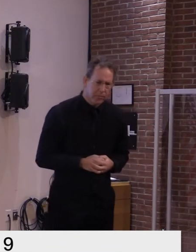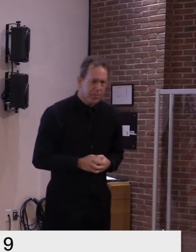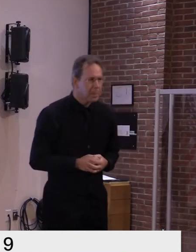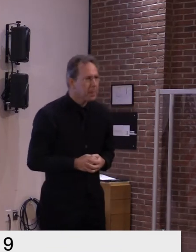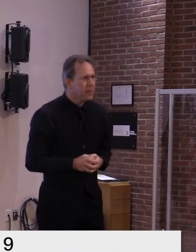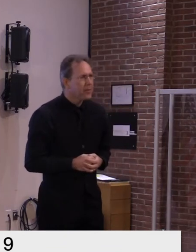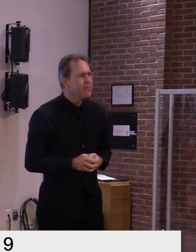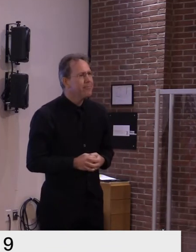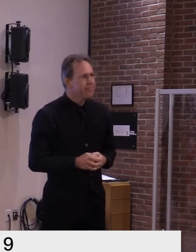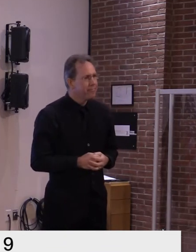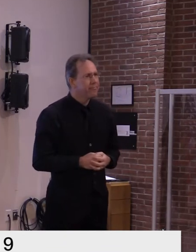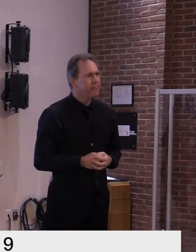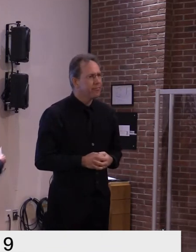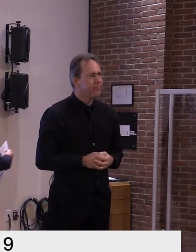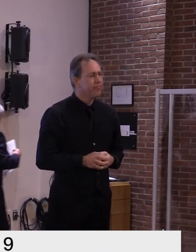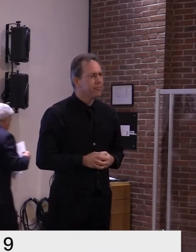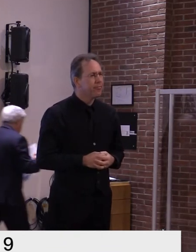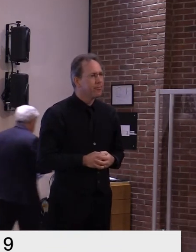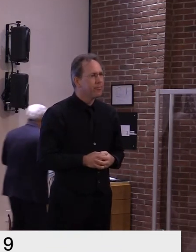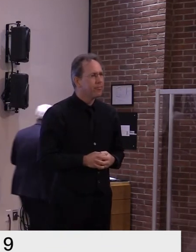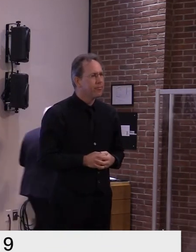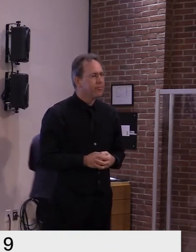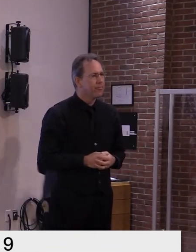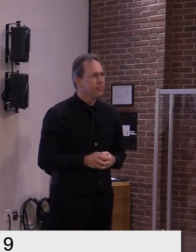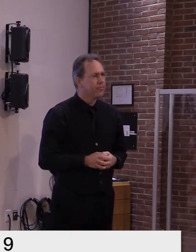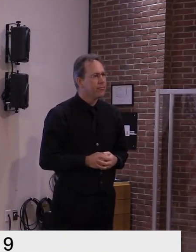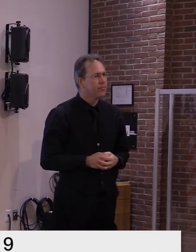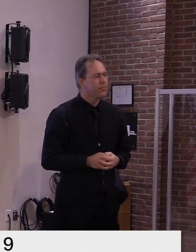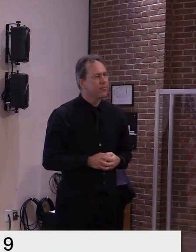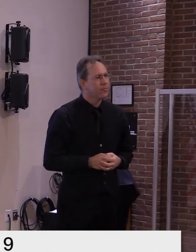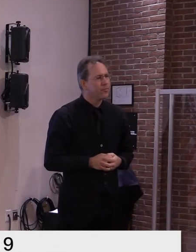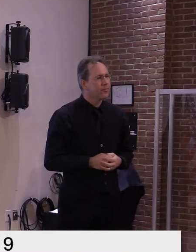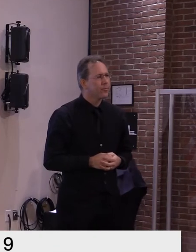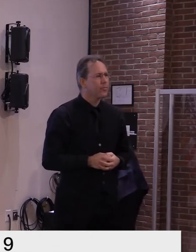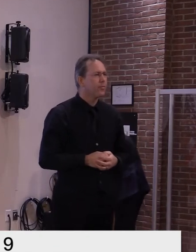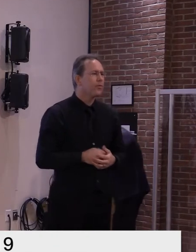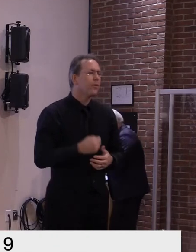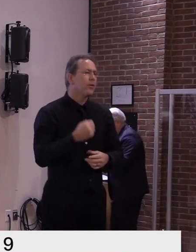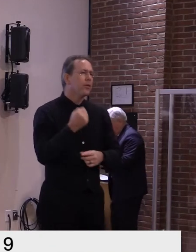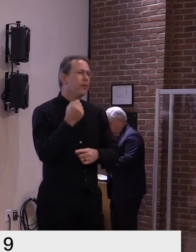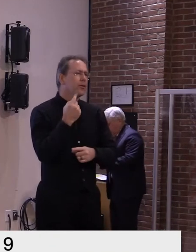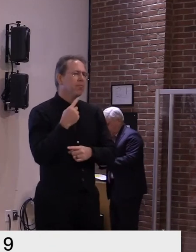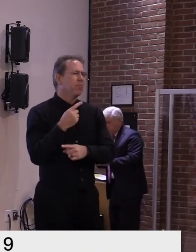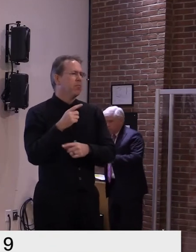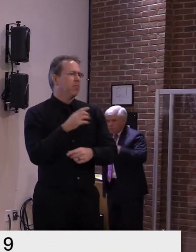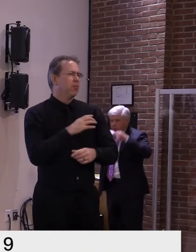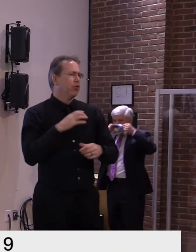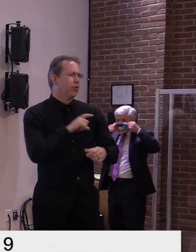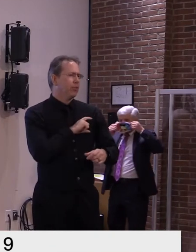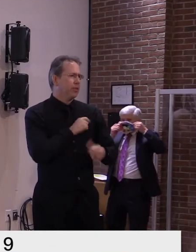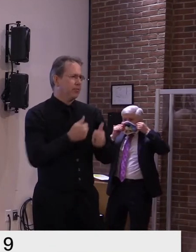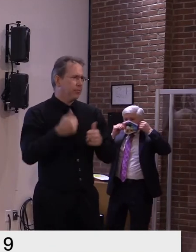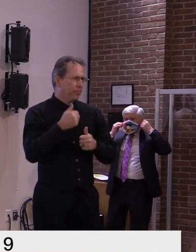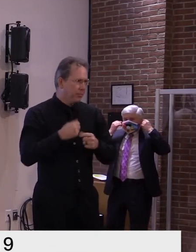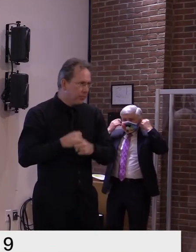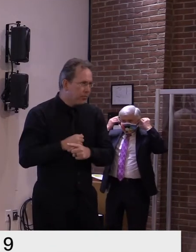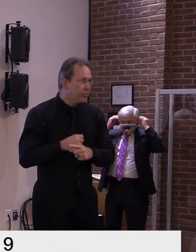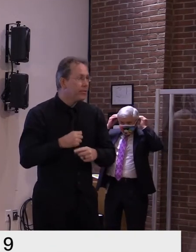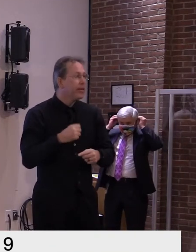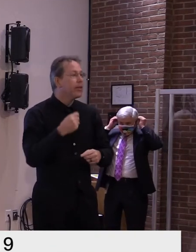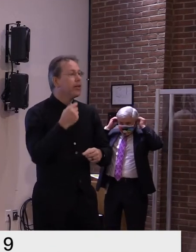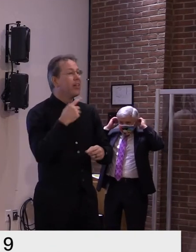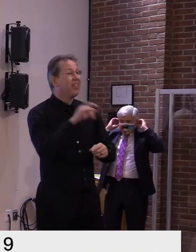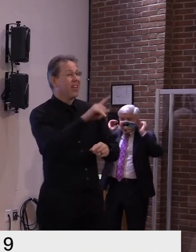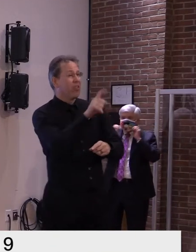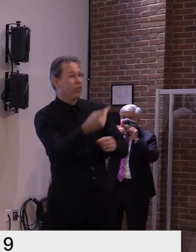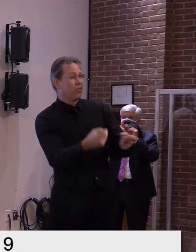Yeah. I just wanted to flag an addition there. It's Mike Sherling from Public Safety. The nature of that question actually goes all the way back to April